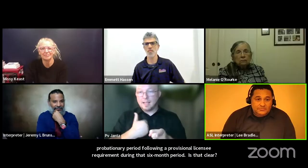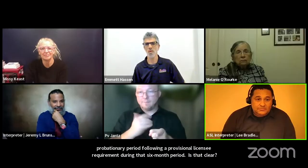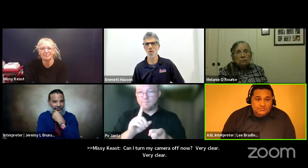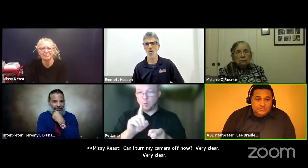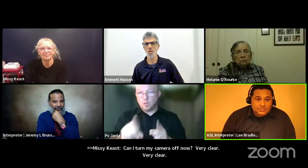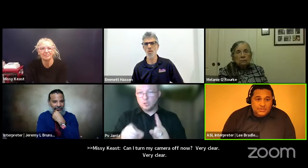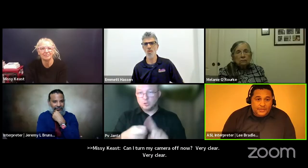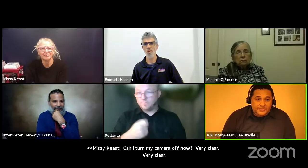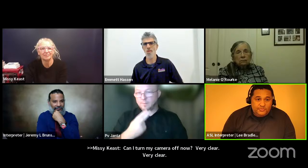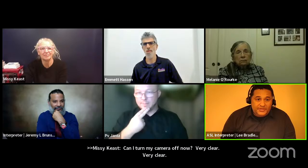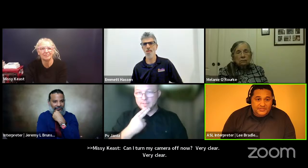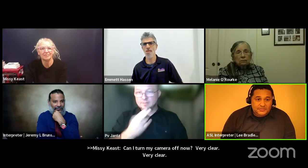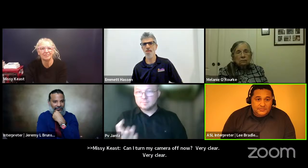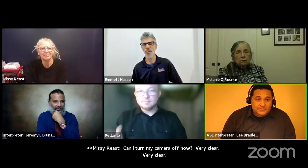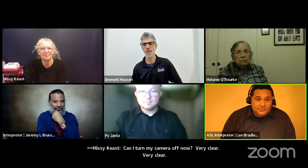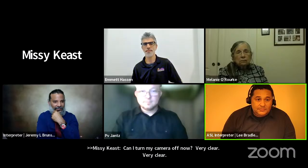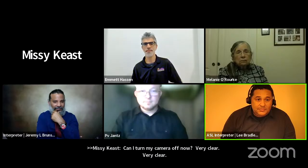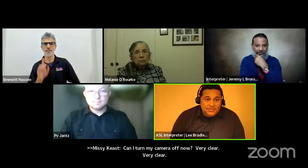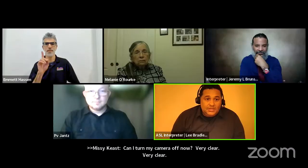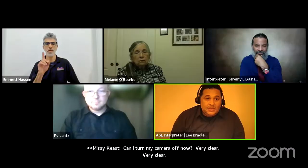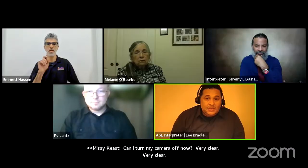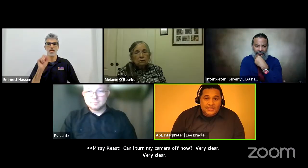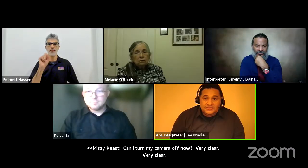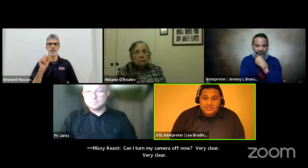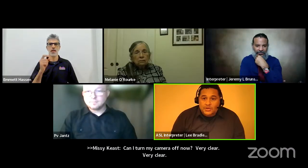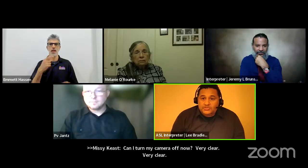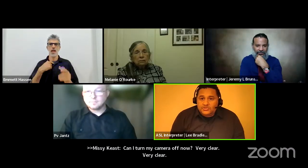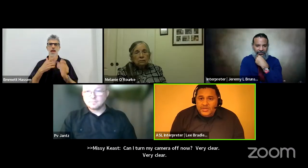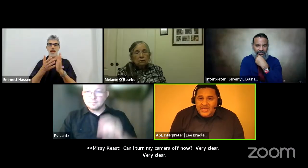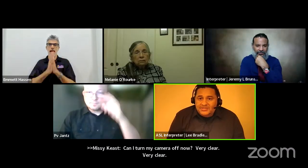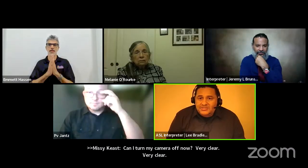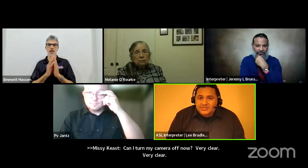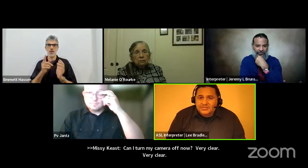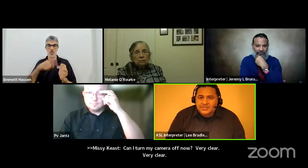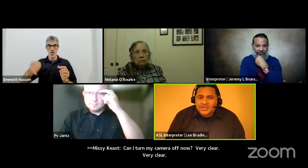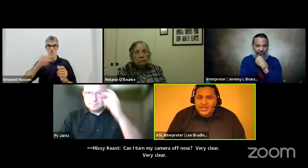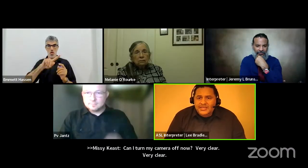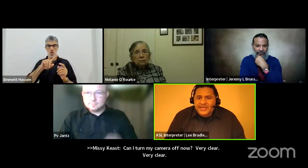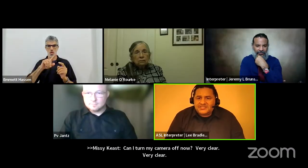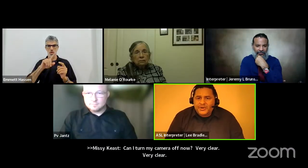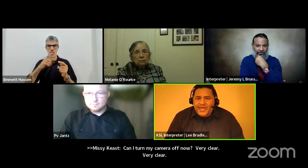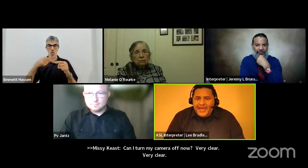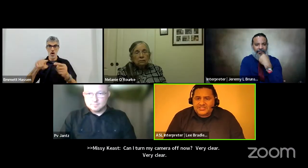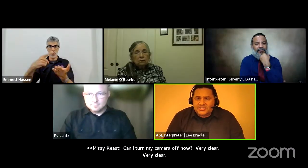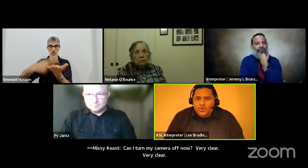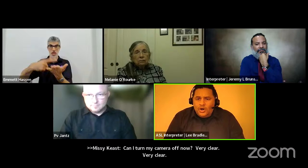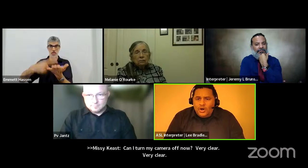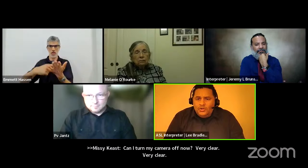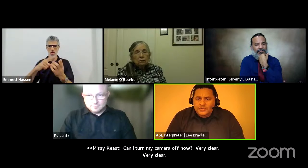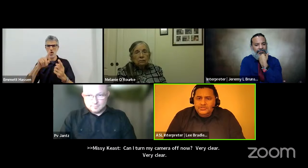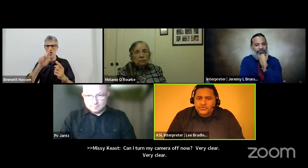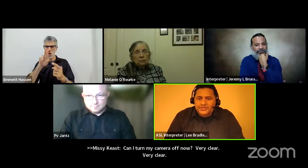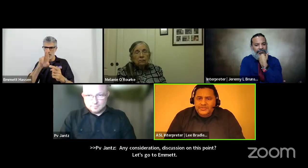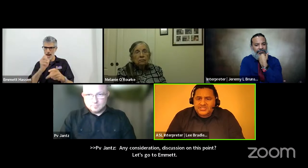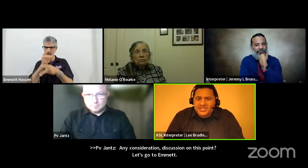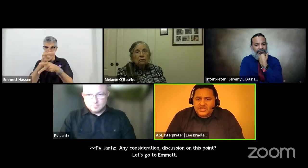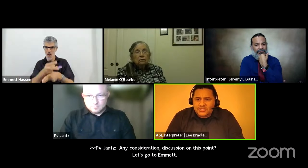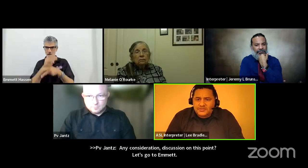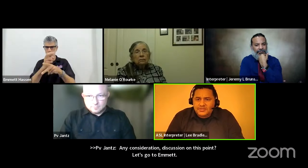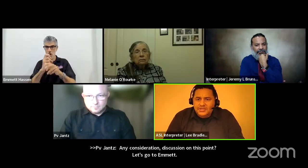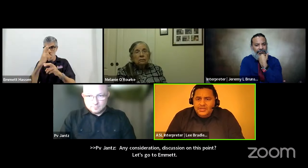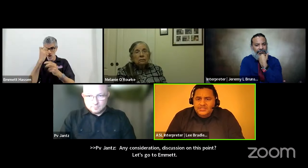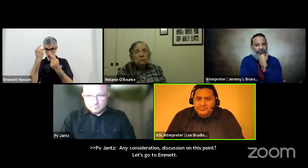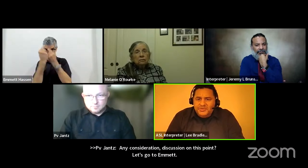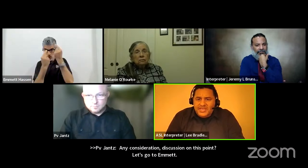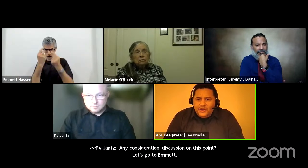discussion on this point? Let's go to Emmett. Yes, I want to ask you all during the